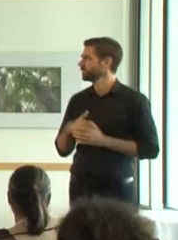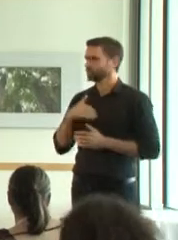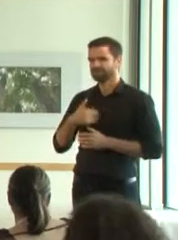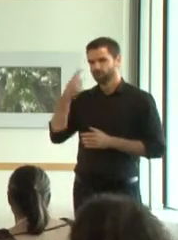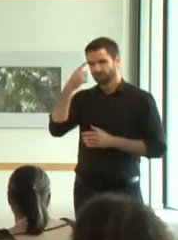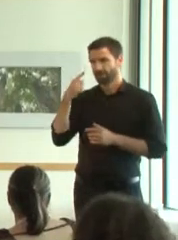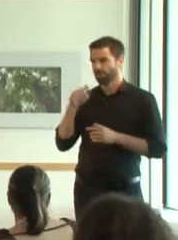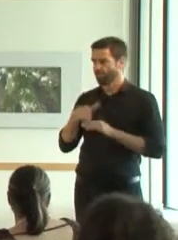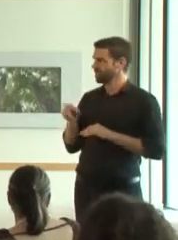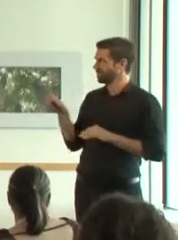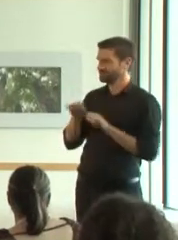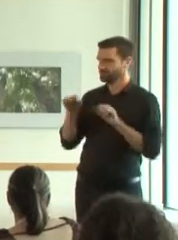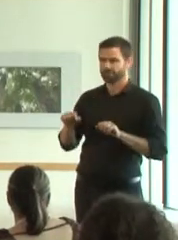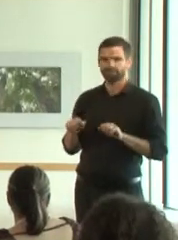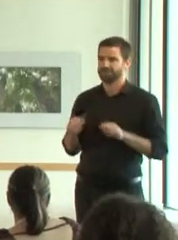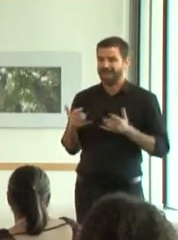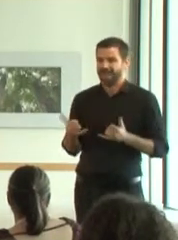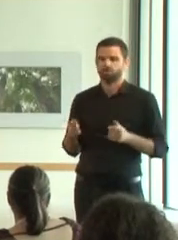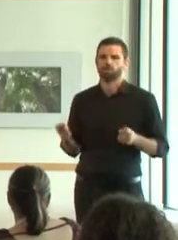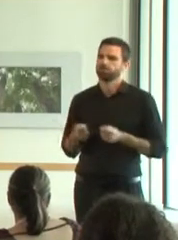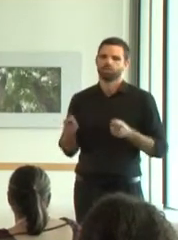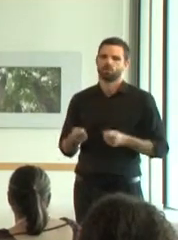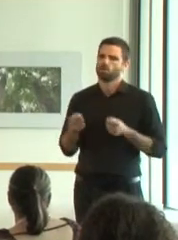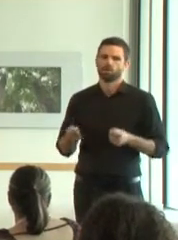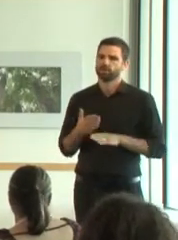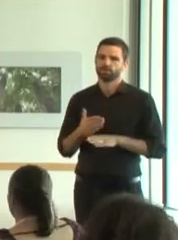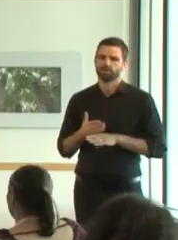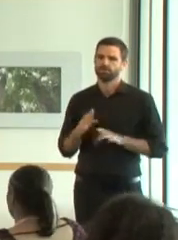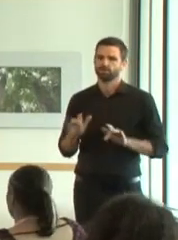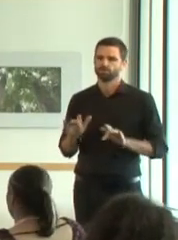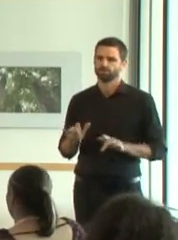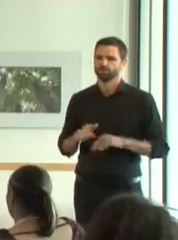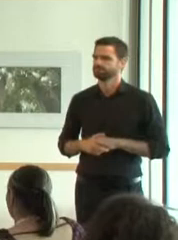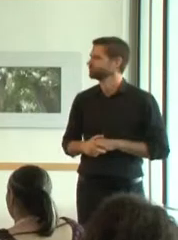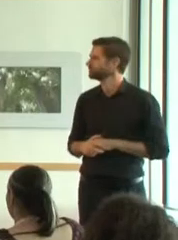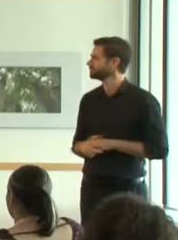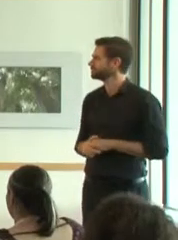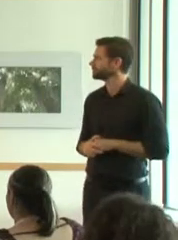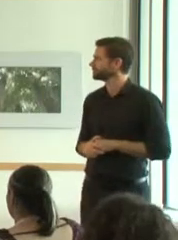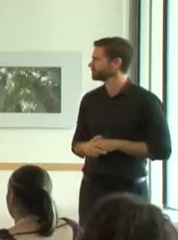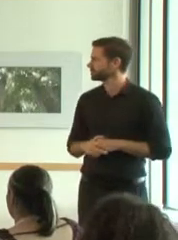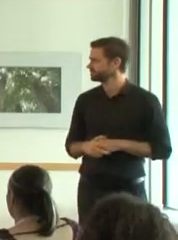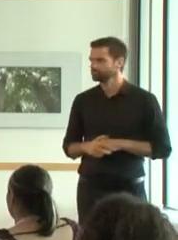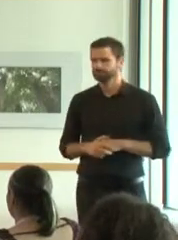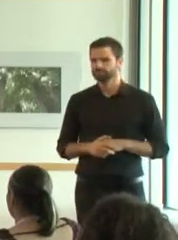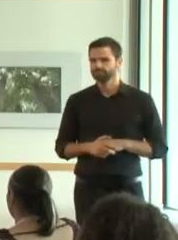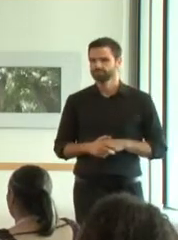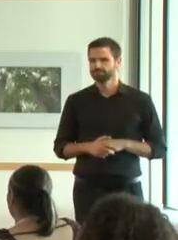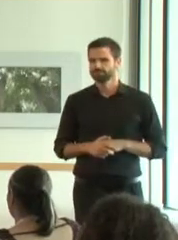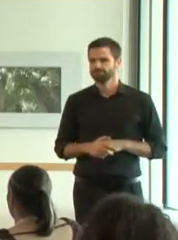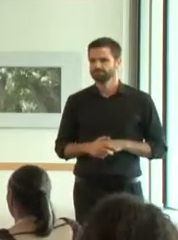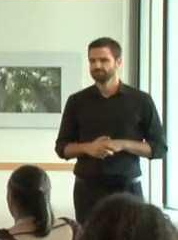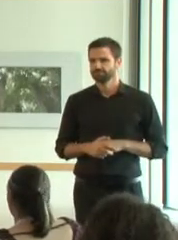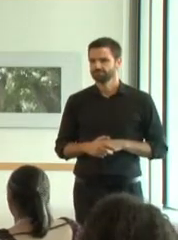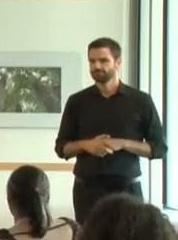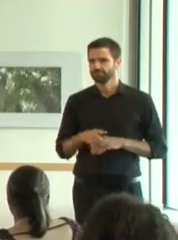that we're working to isn't working. I'm going to leave you with a couple of questions to take back to your desks, okay? So when you're